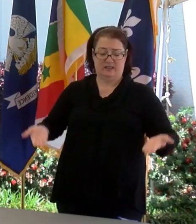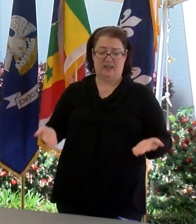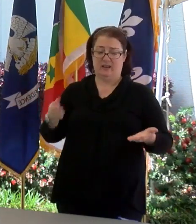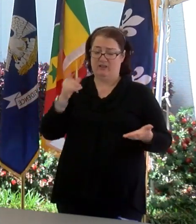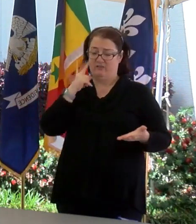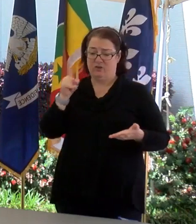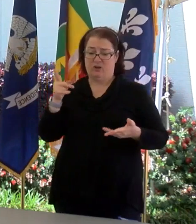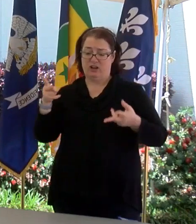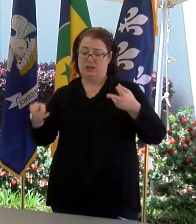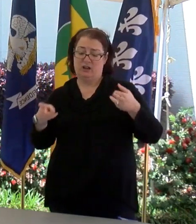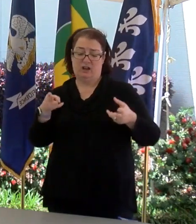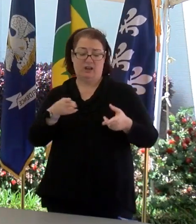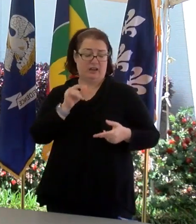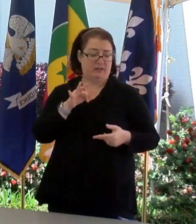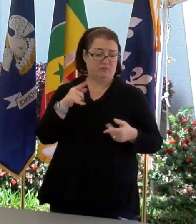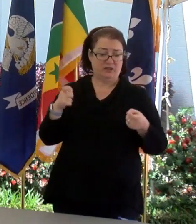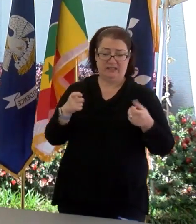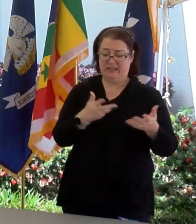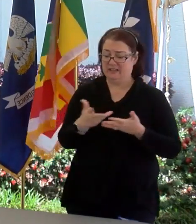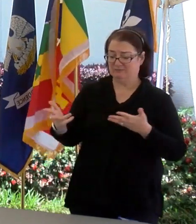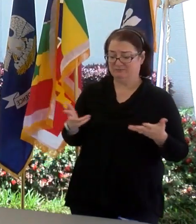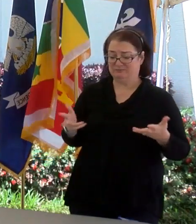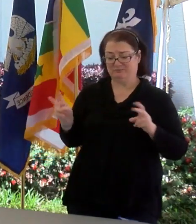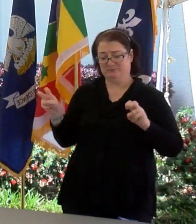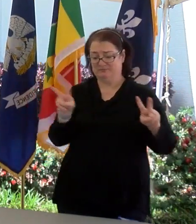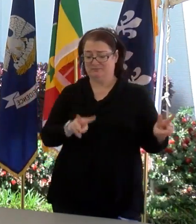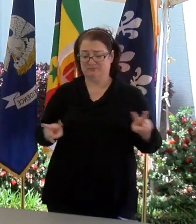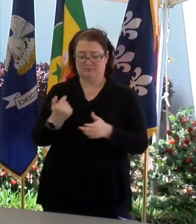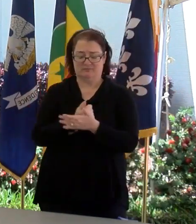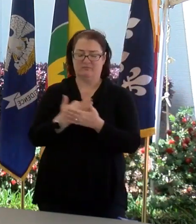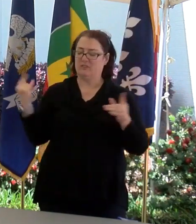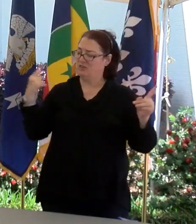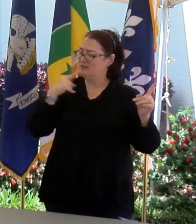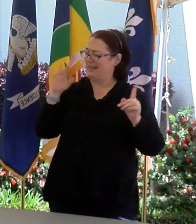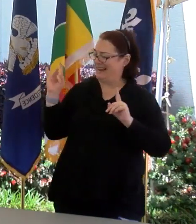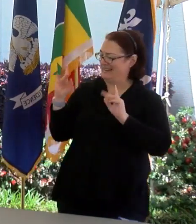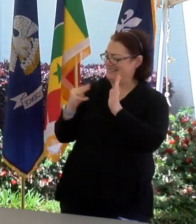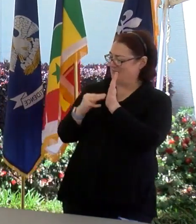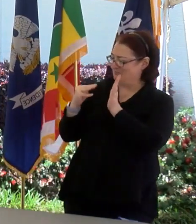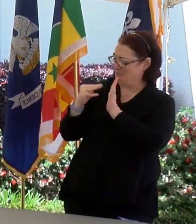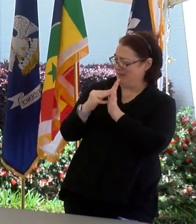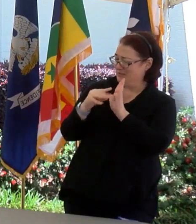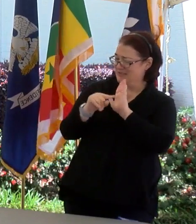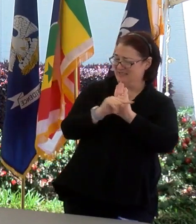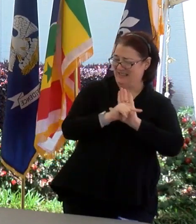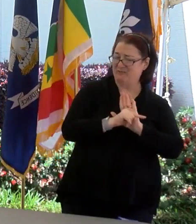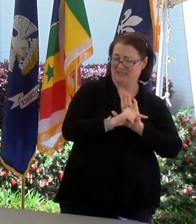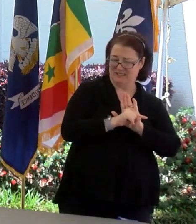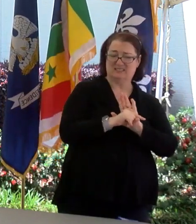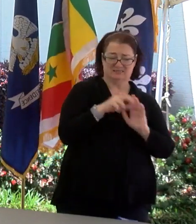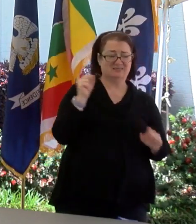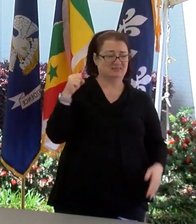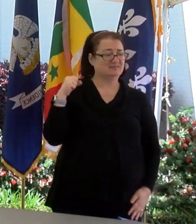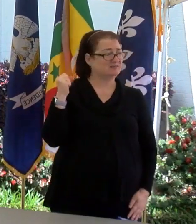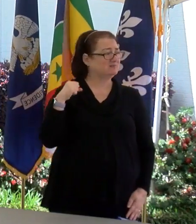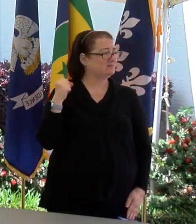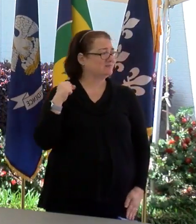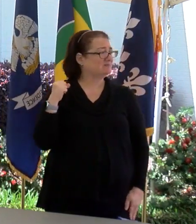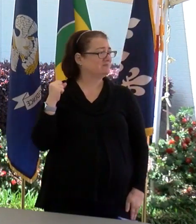Any other questions? Any He said, it was at an $18 million. And, but, but there